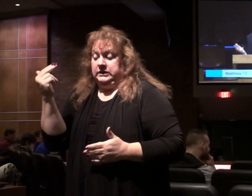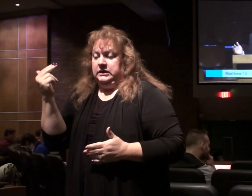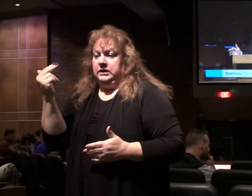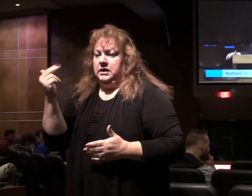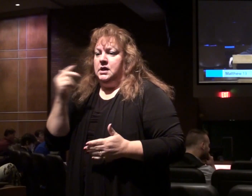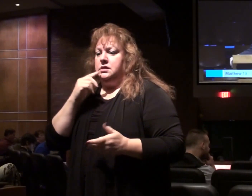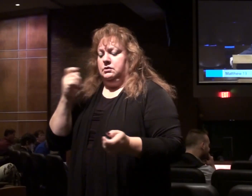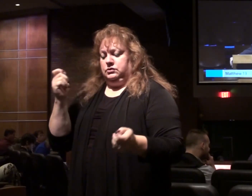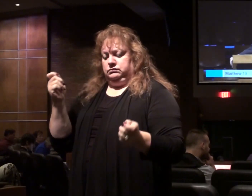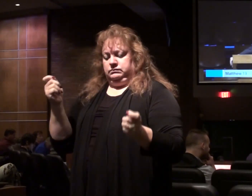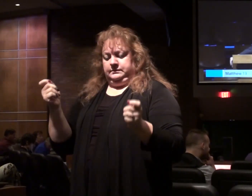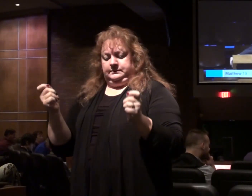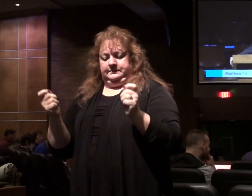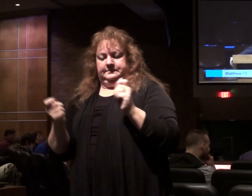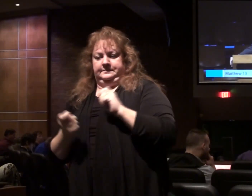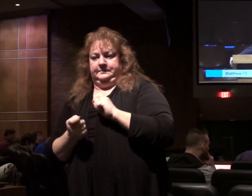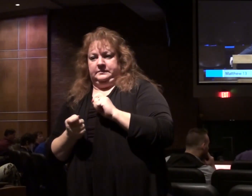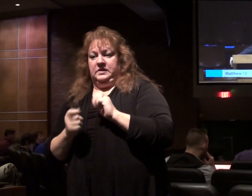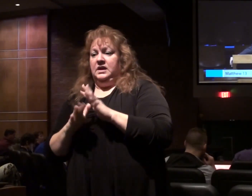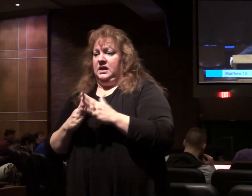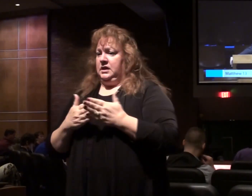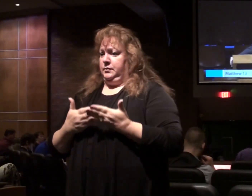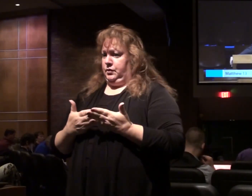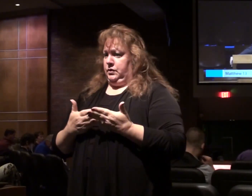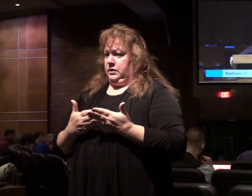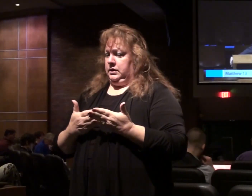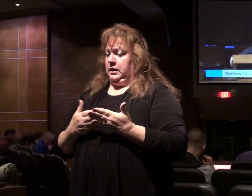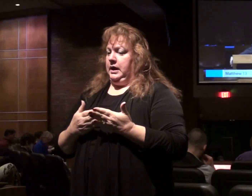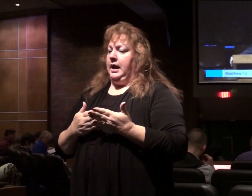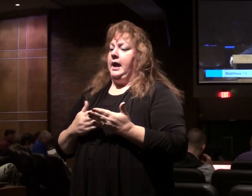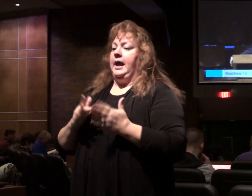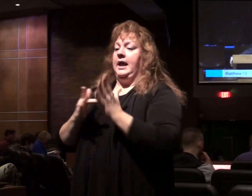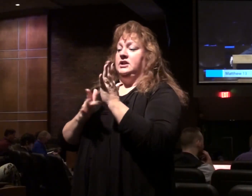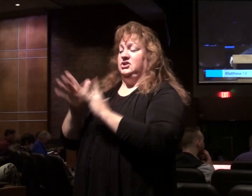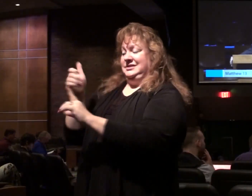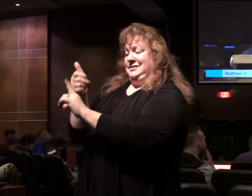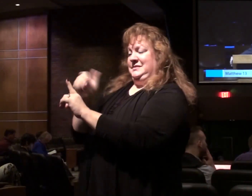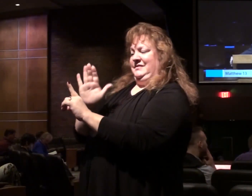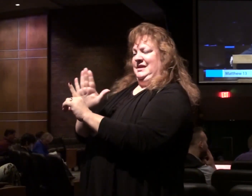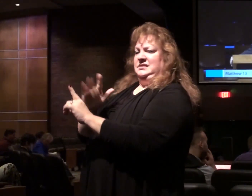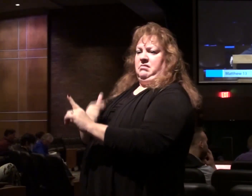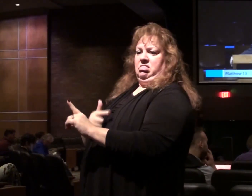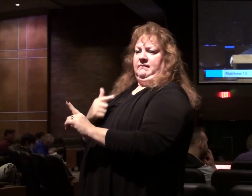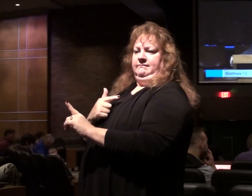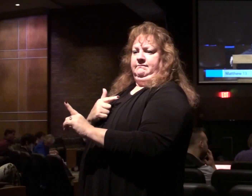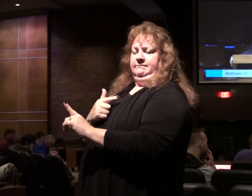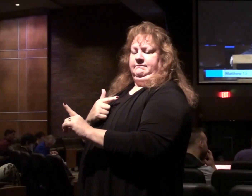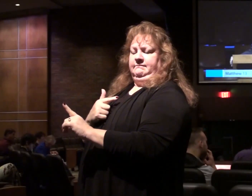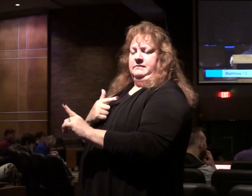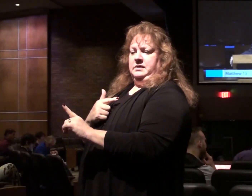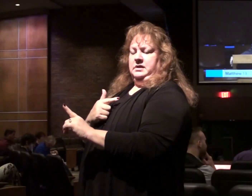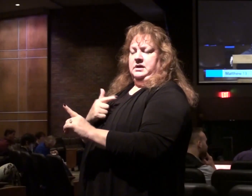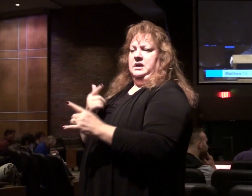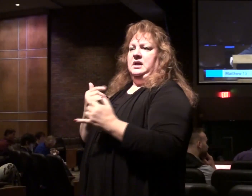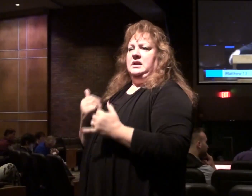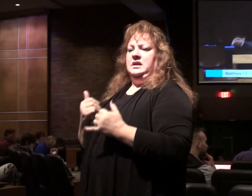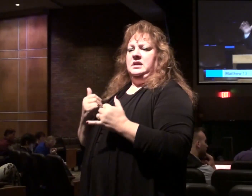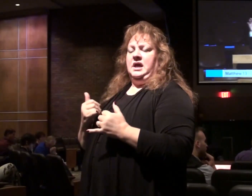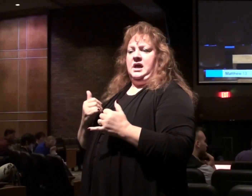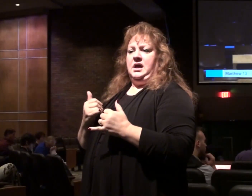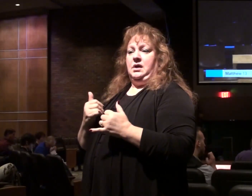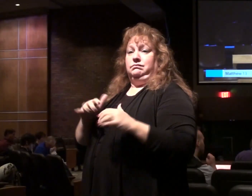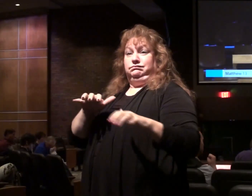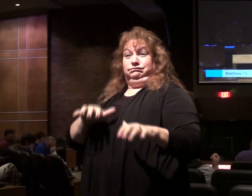a transition, not only in the book, but in the life and ministry of Jesus Christ. We have come to the point where the